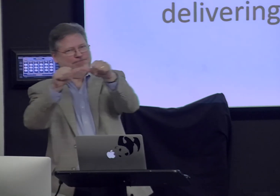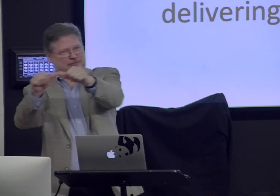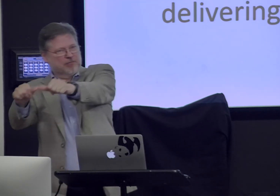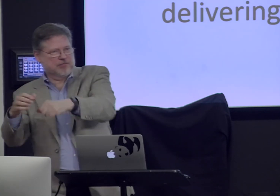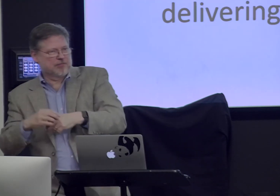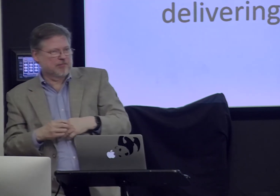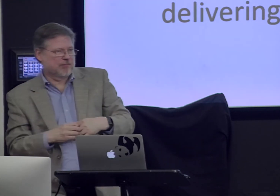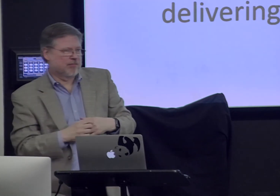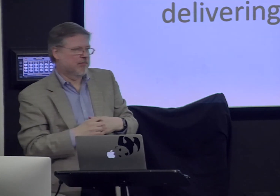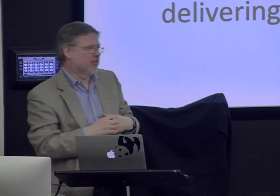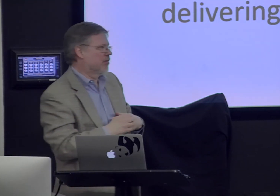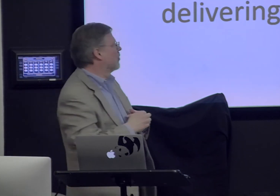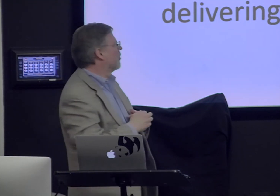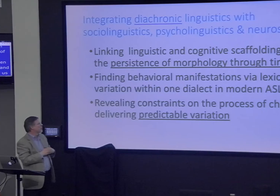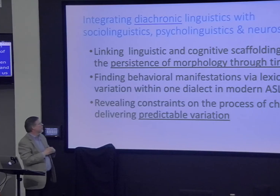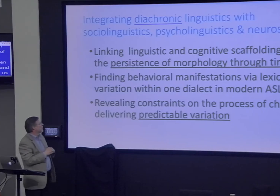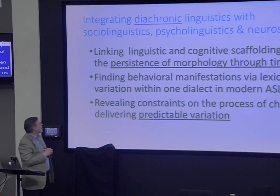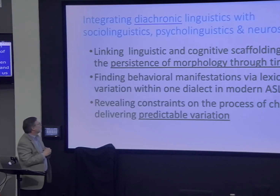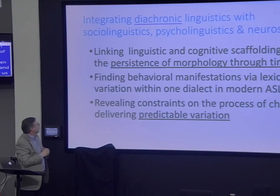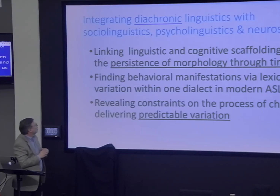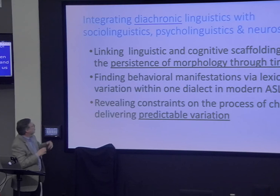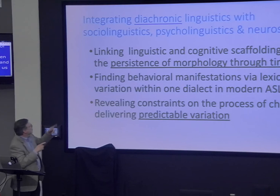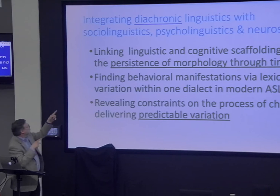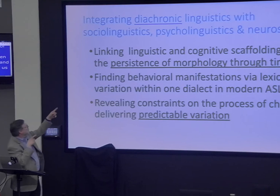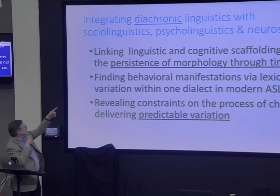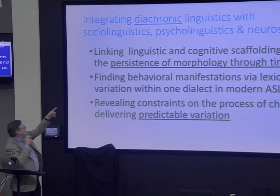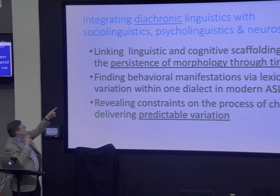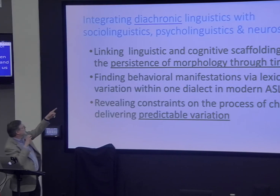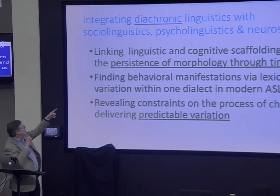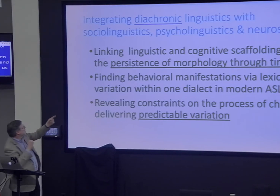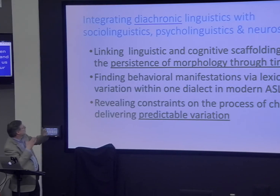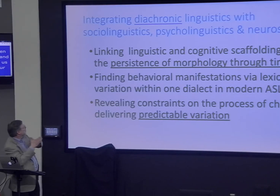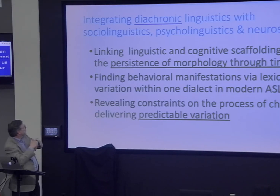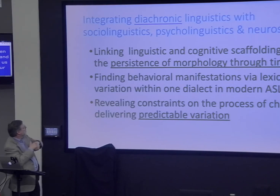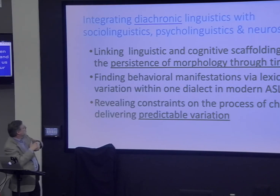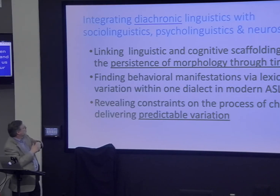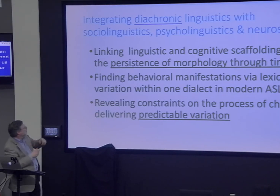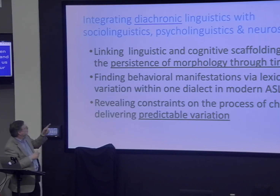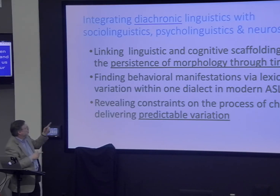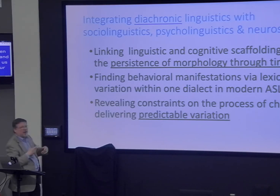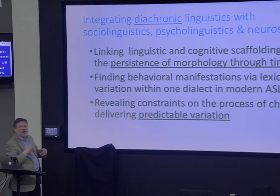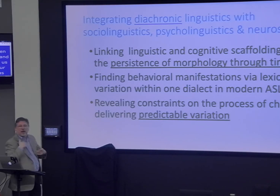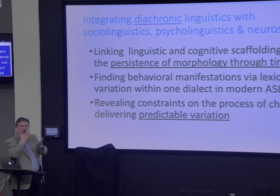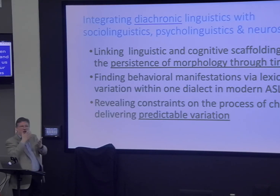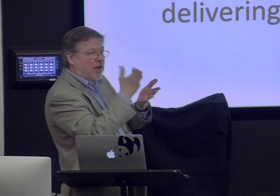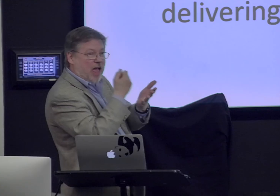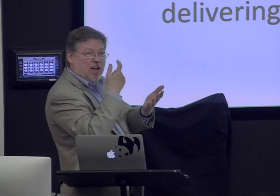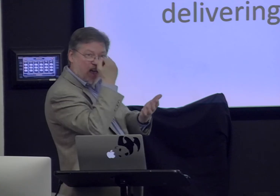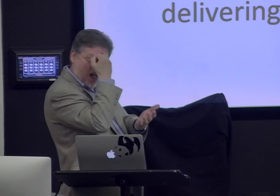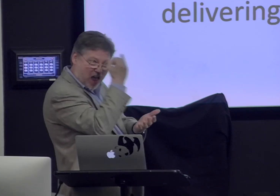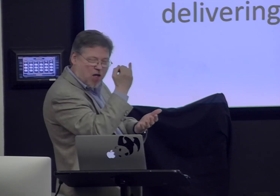understand the lexicon of our sign language and how it's evolved over time, and that they often are the